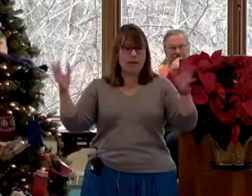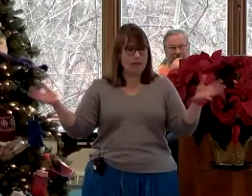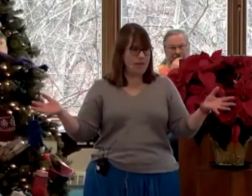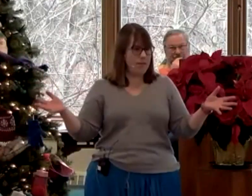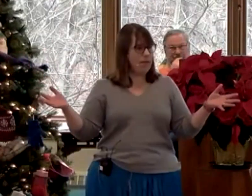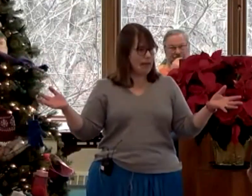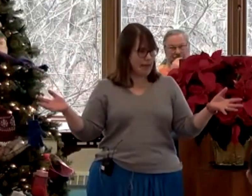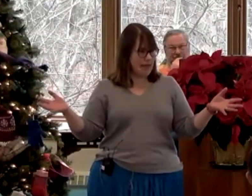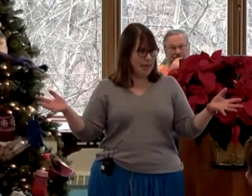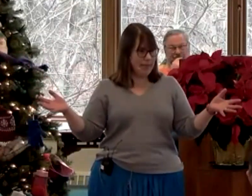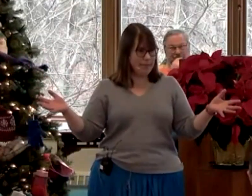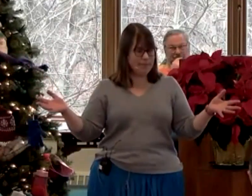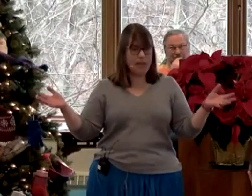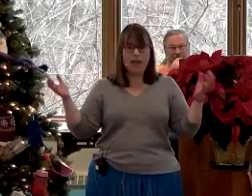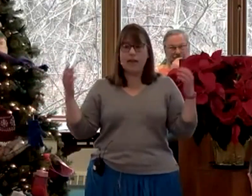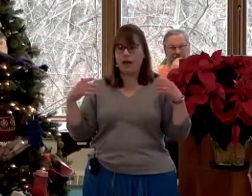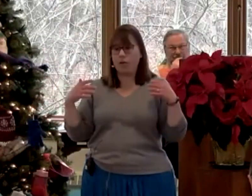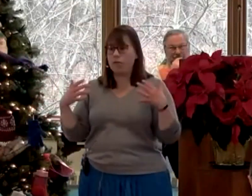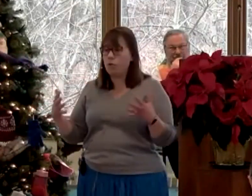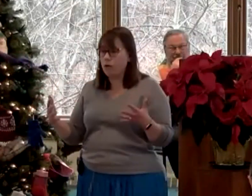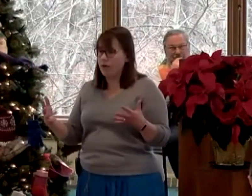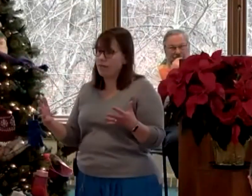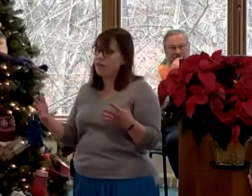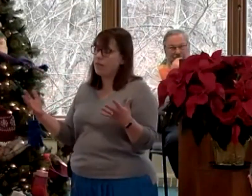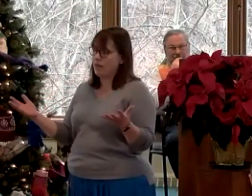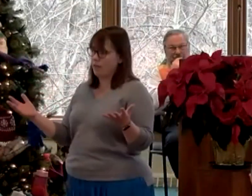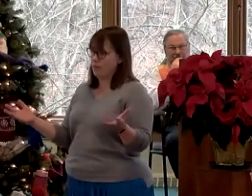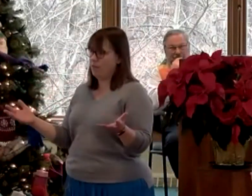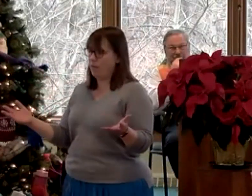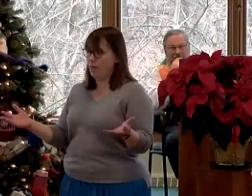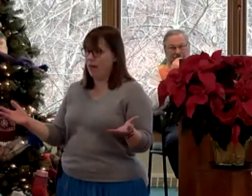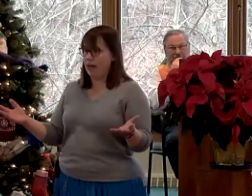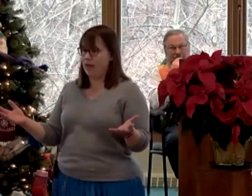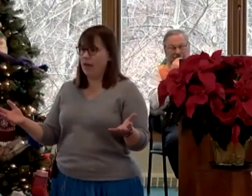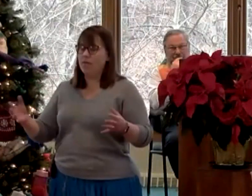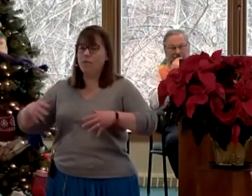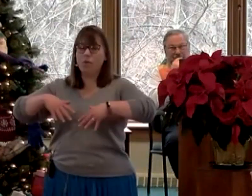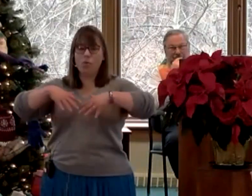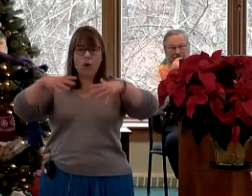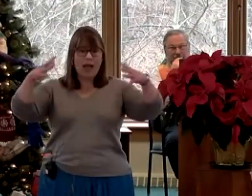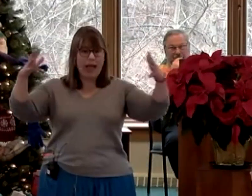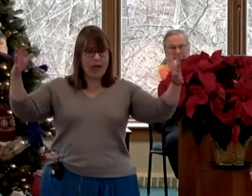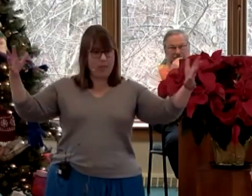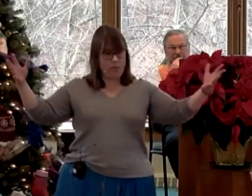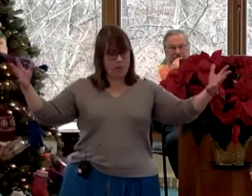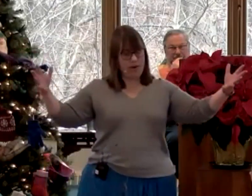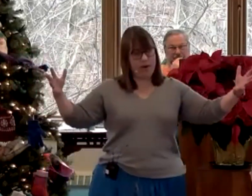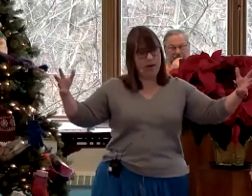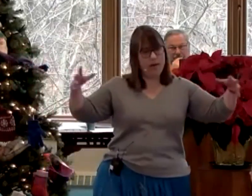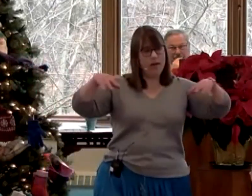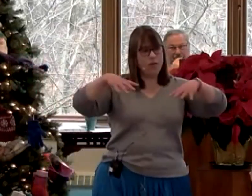he made their temple icky. Now, of course, this made the Jewish people mad, but there were way